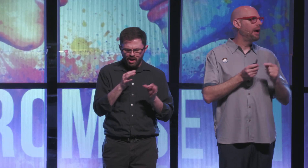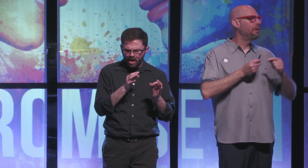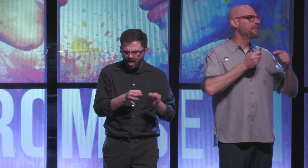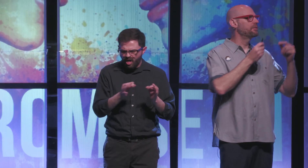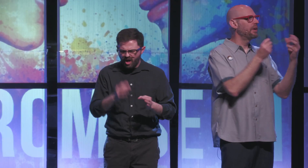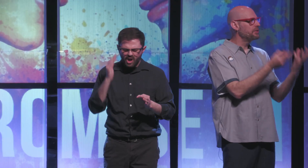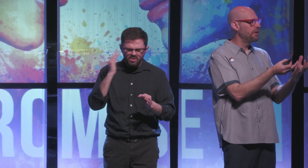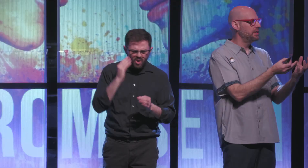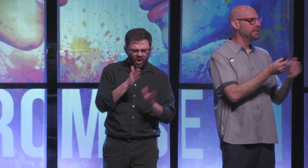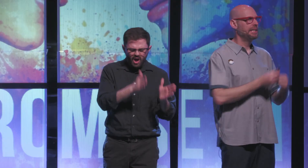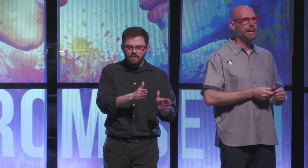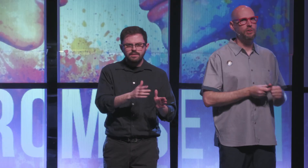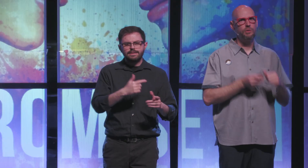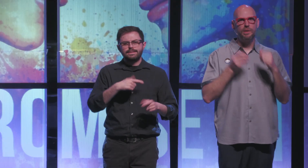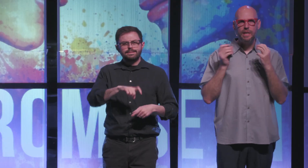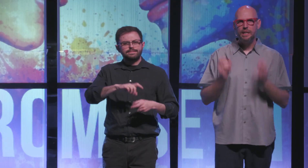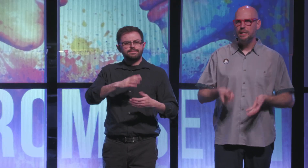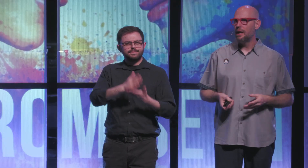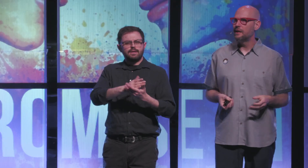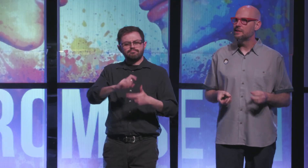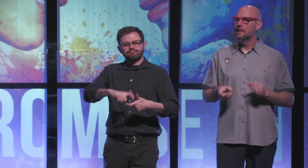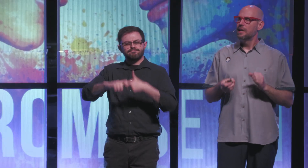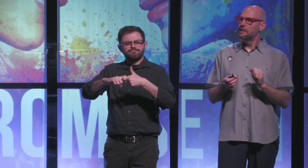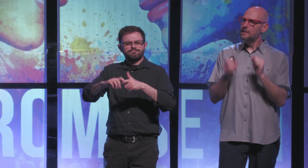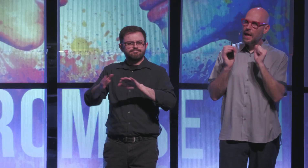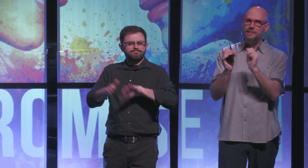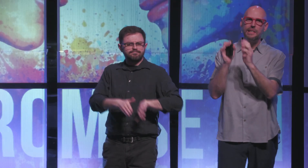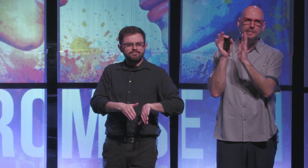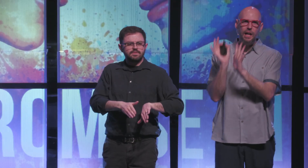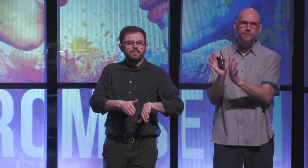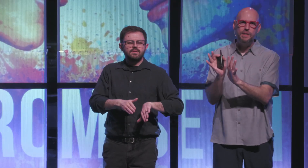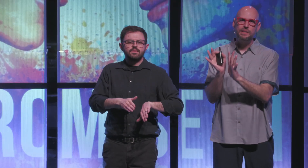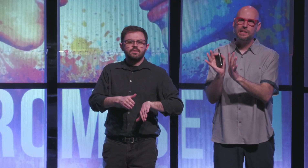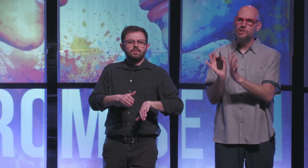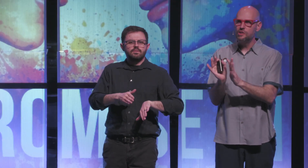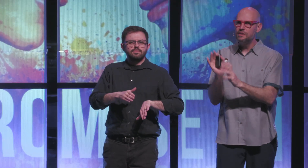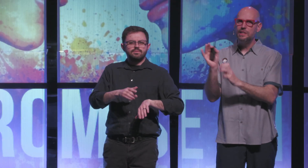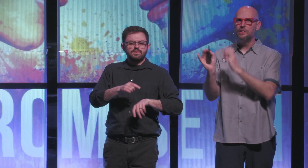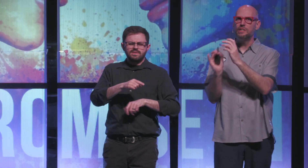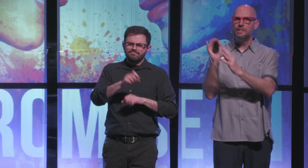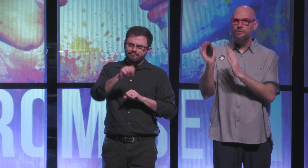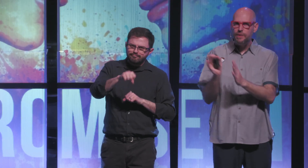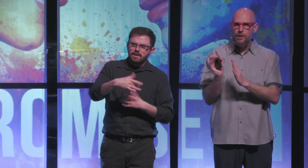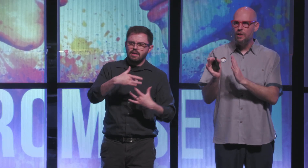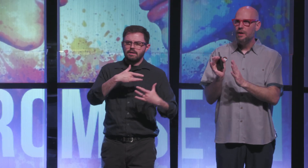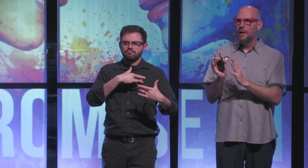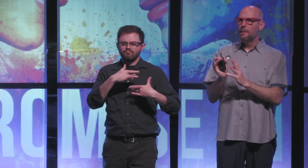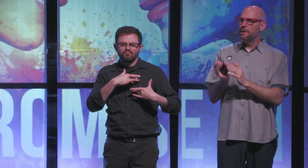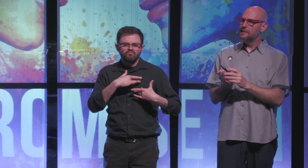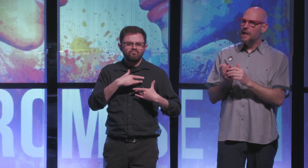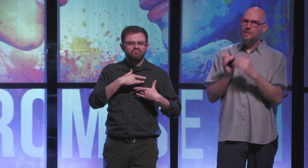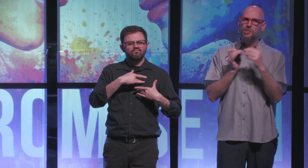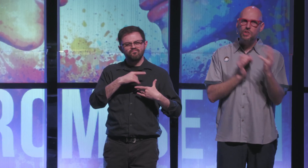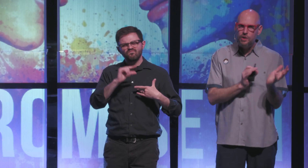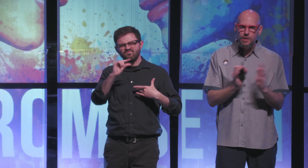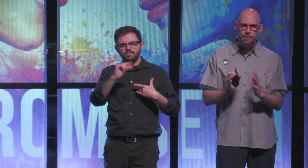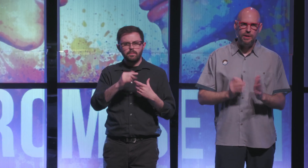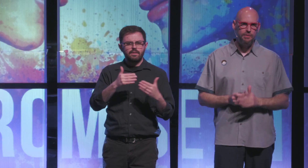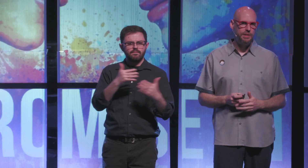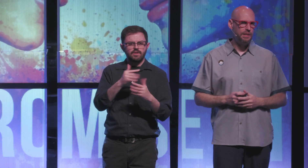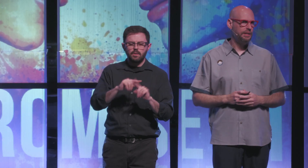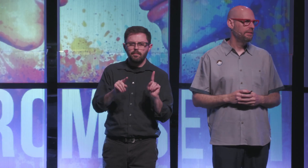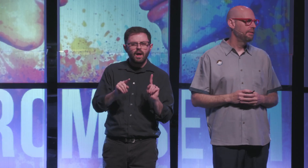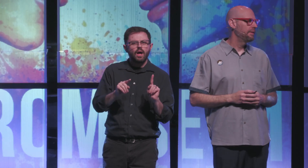something about this resurrection encounter with Ananias that, yes, he's got these concerns and there's this fear, but he's not certain